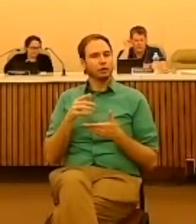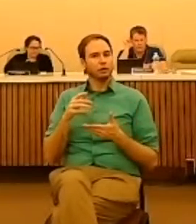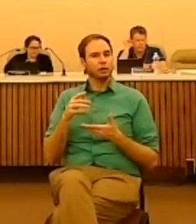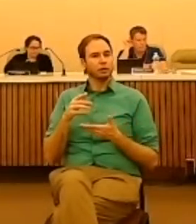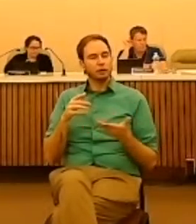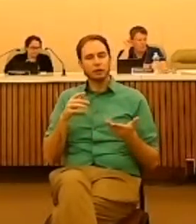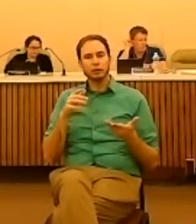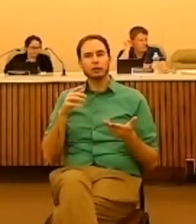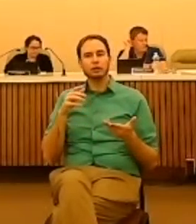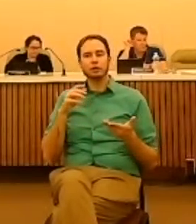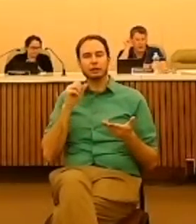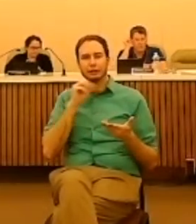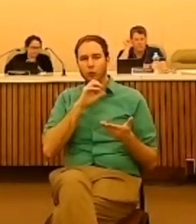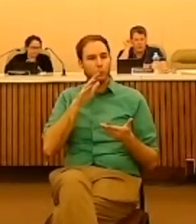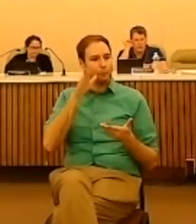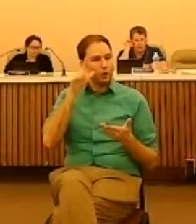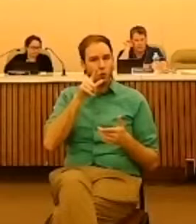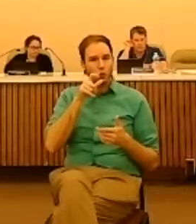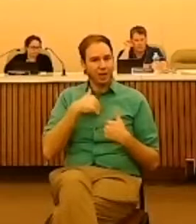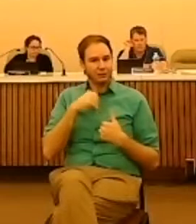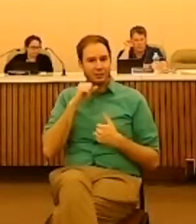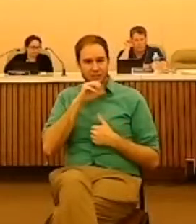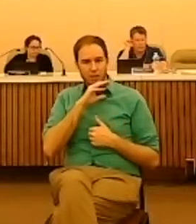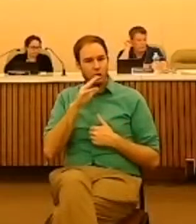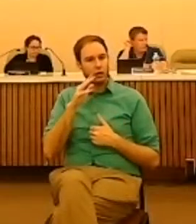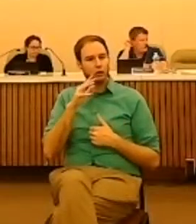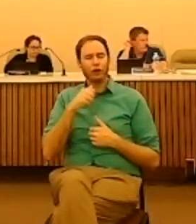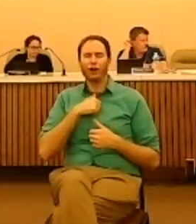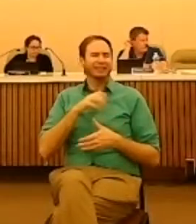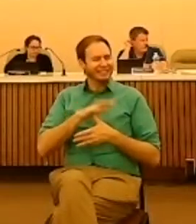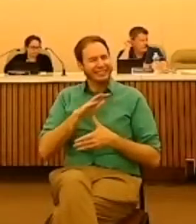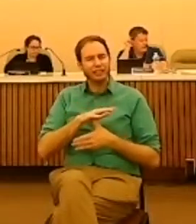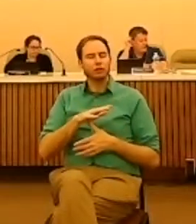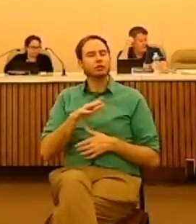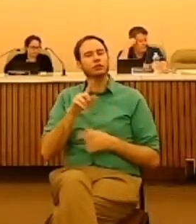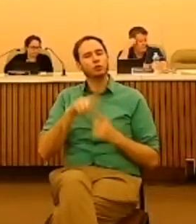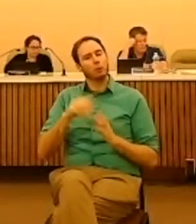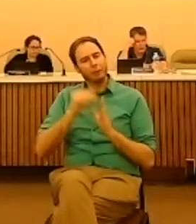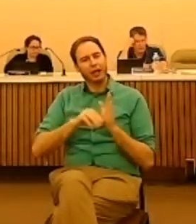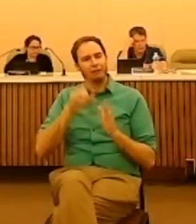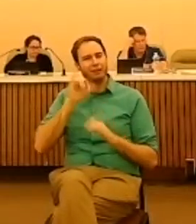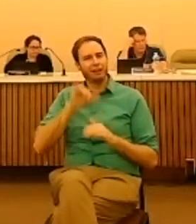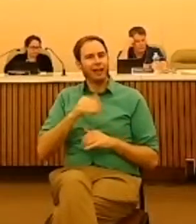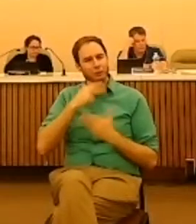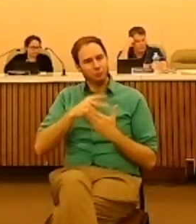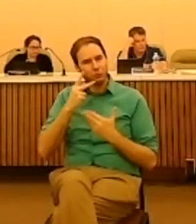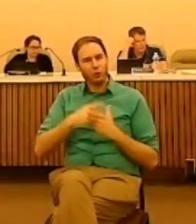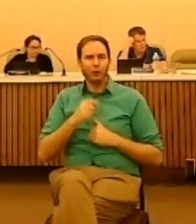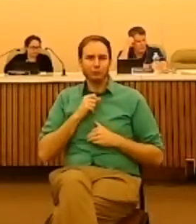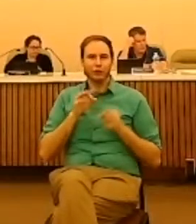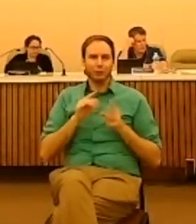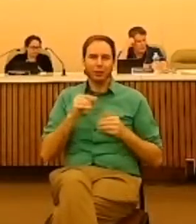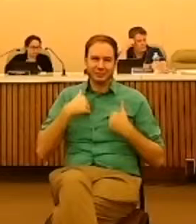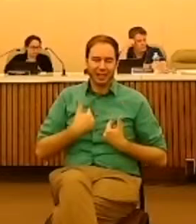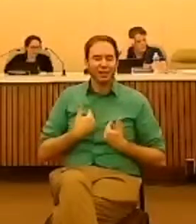seniors or parents of seniors to apply for that. It's a good program. I know we could